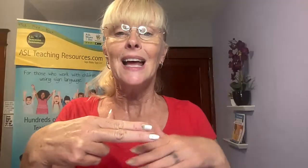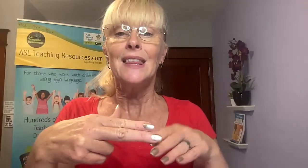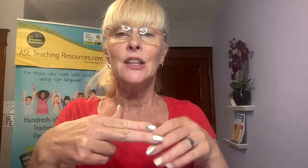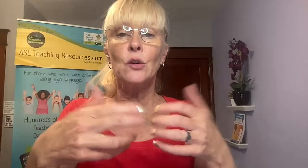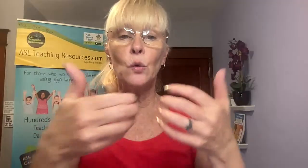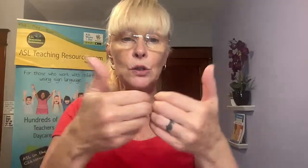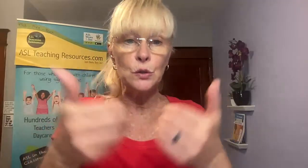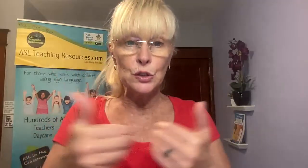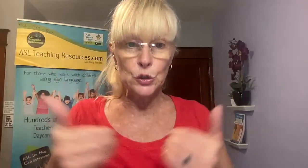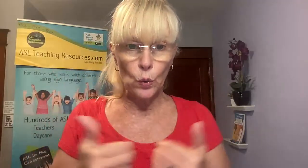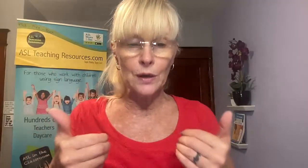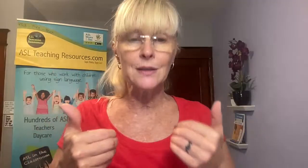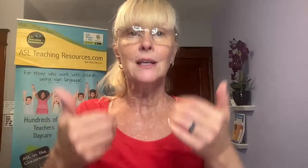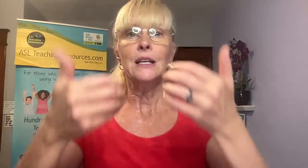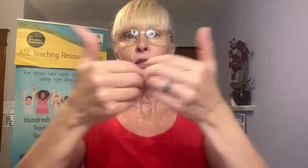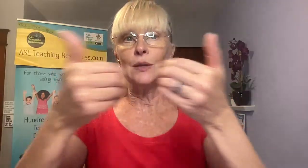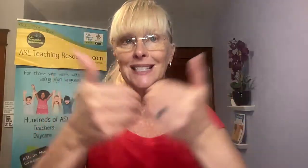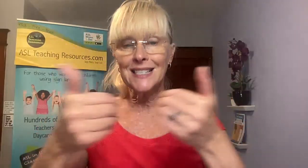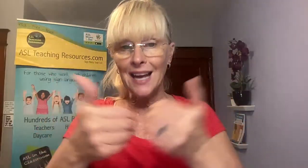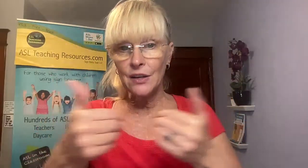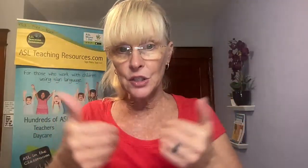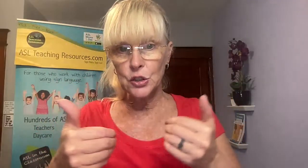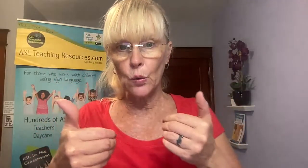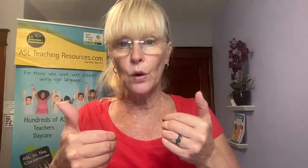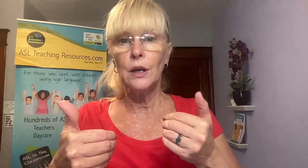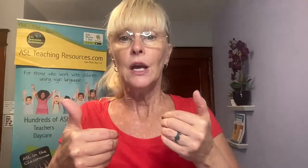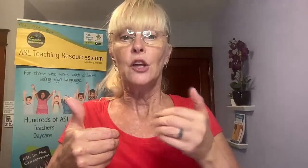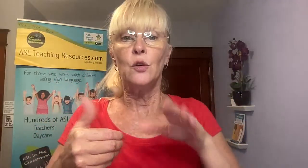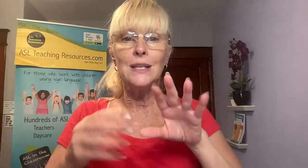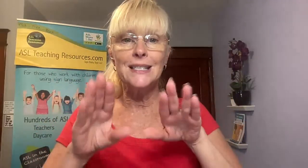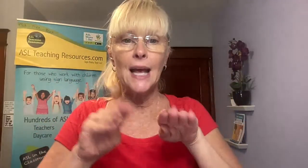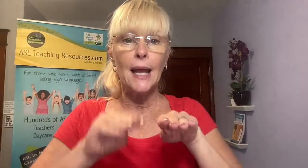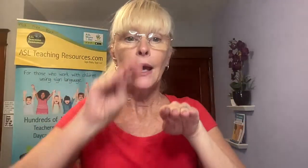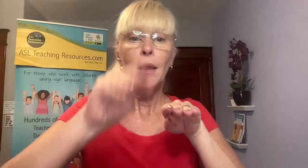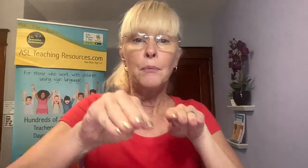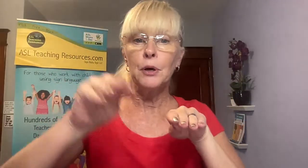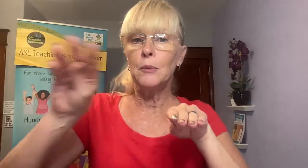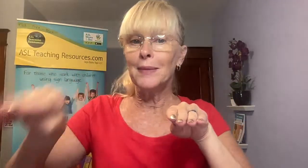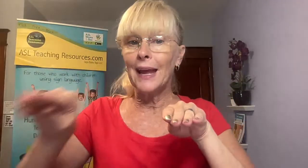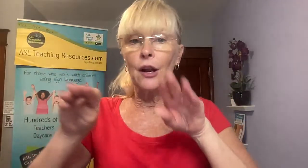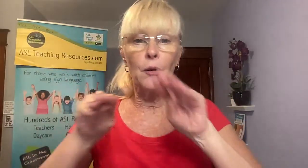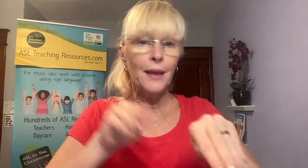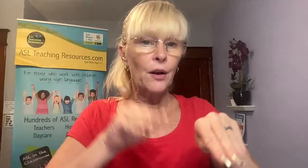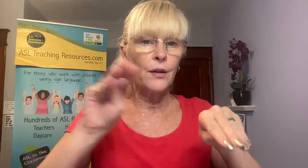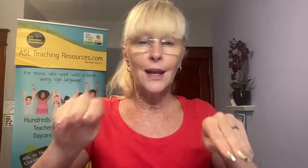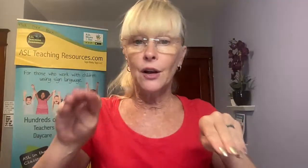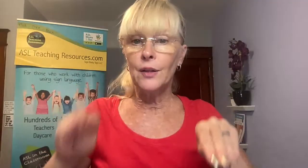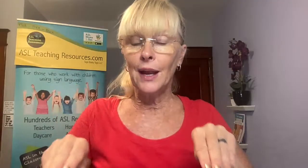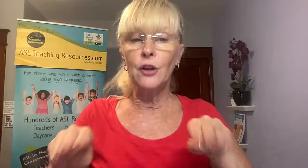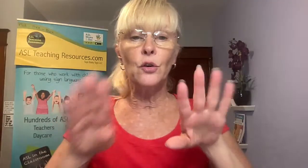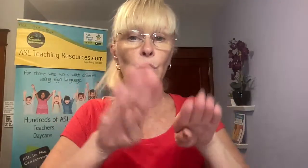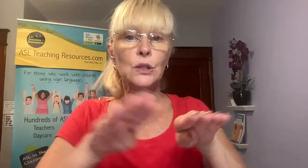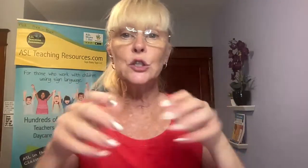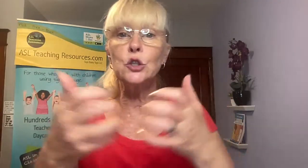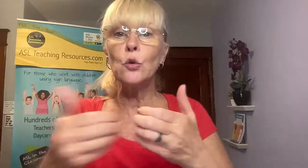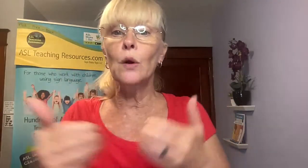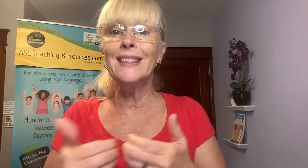Then they're going to sort. So this is how to sort. You could say, put them there. You're going to sort